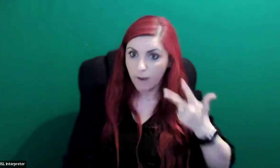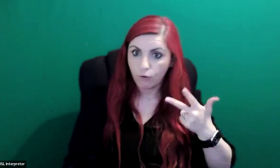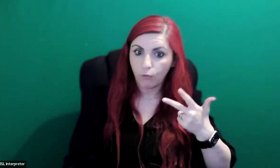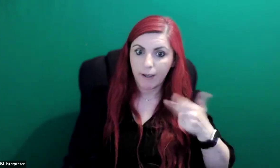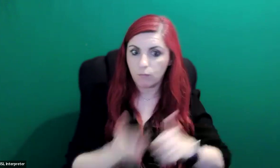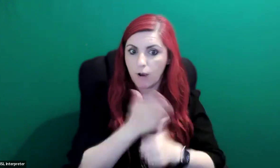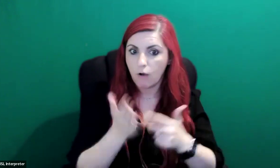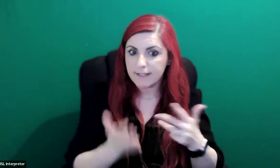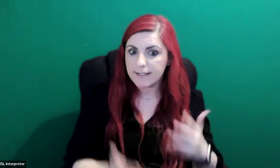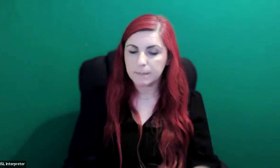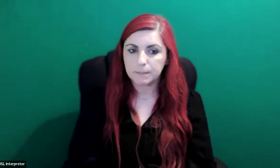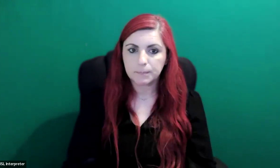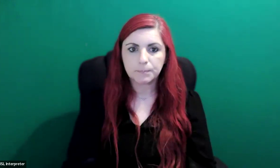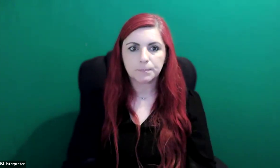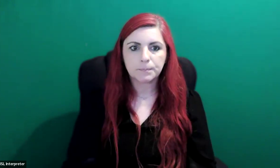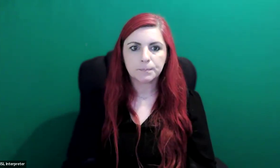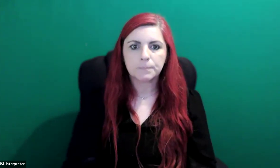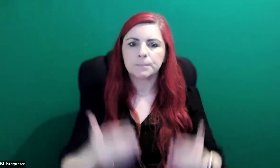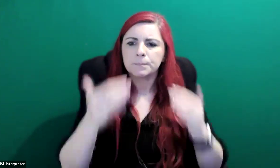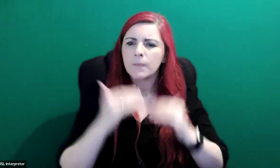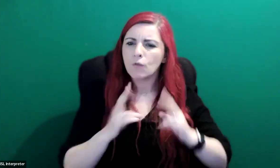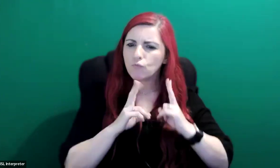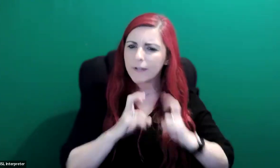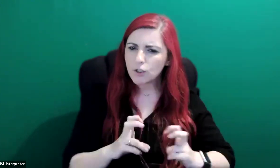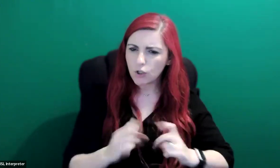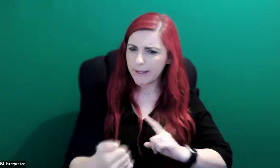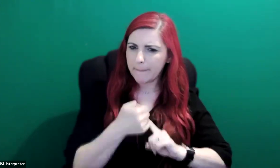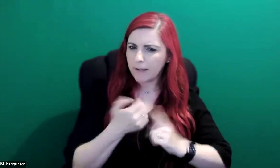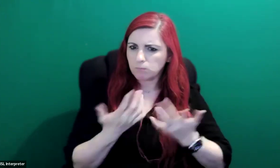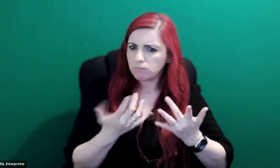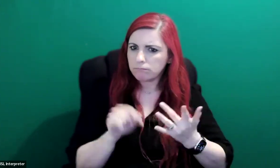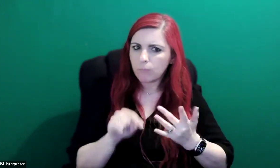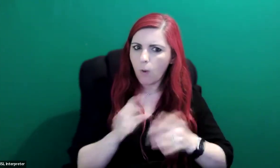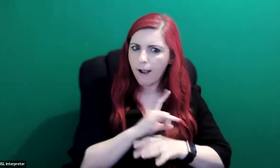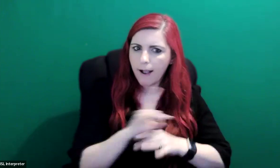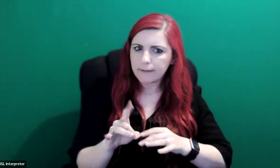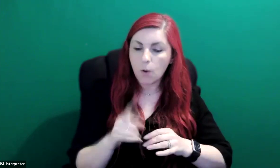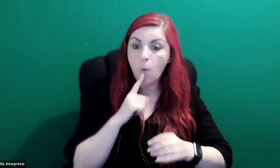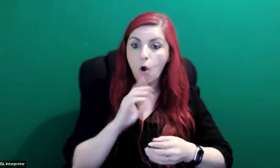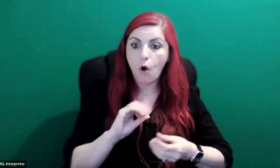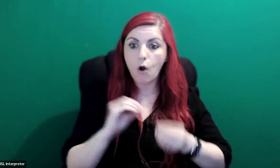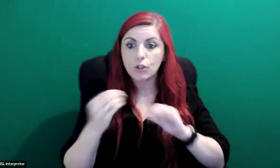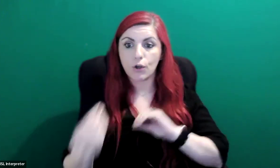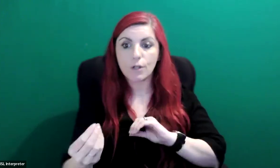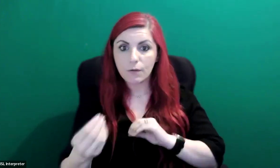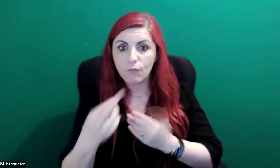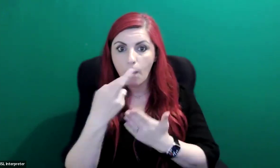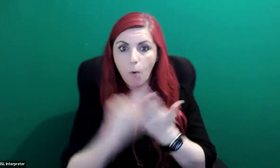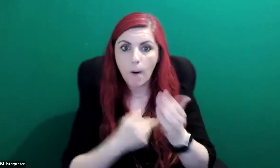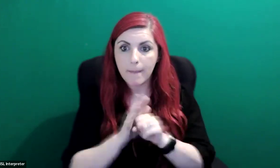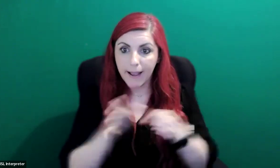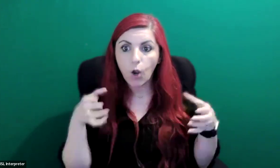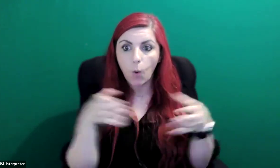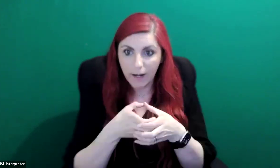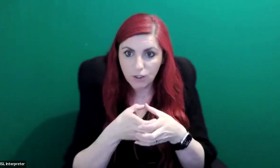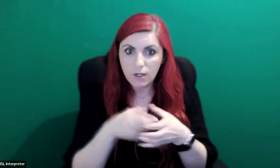issues. What kind of research has impact in alternative reports by coalitions of NGOs? And